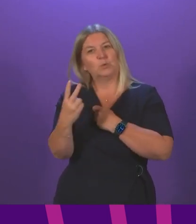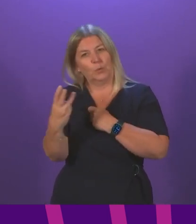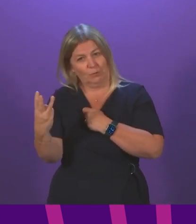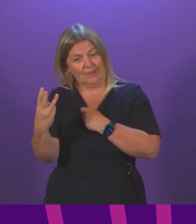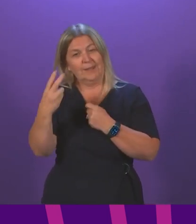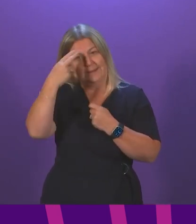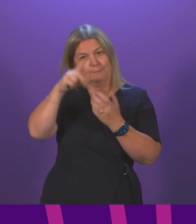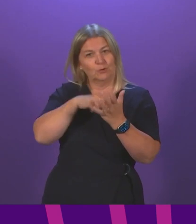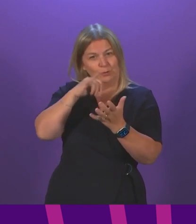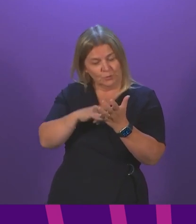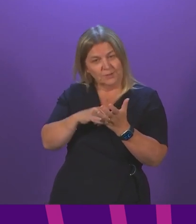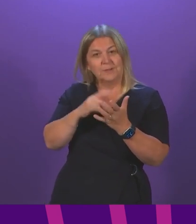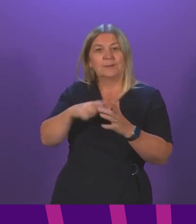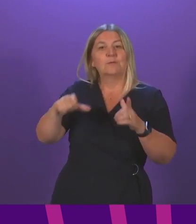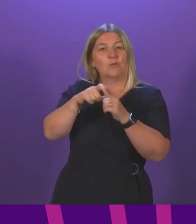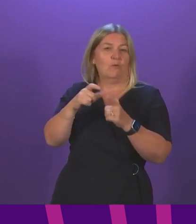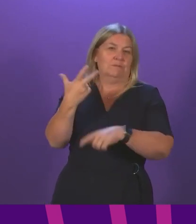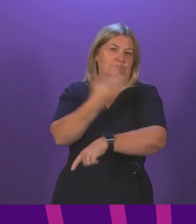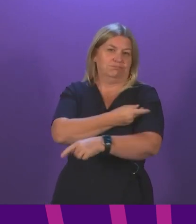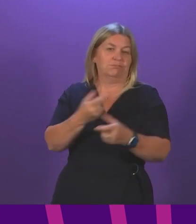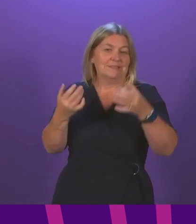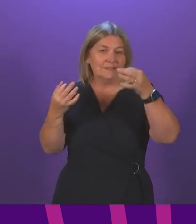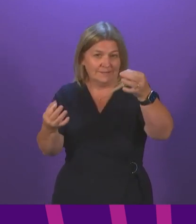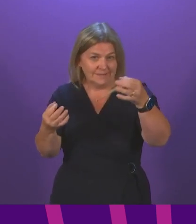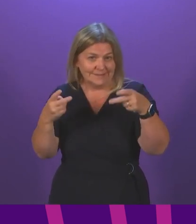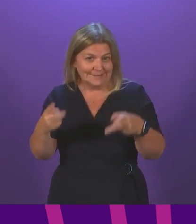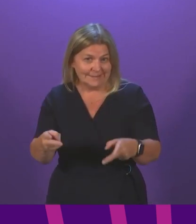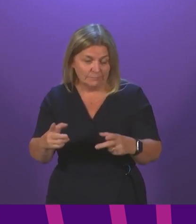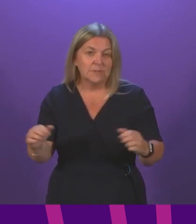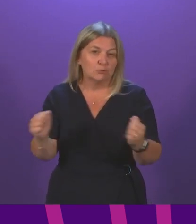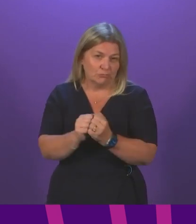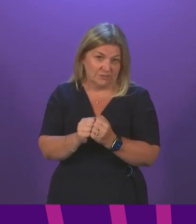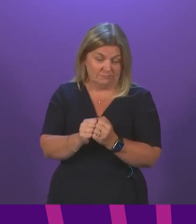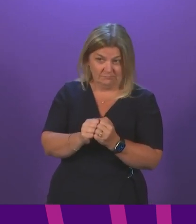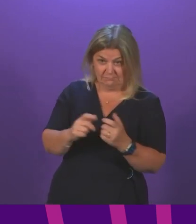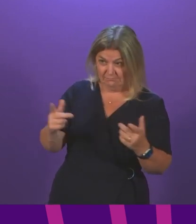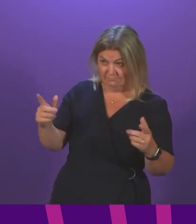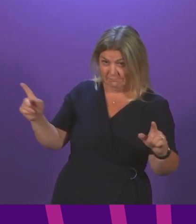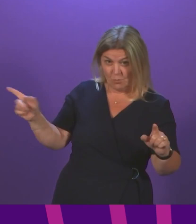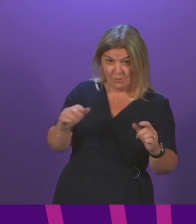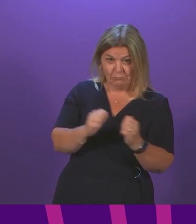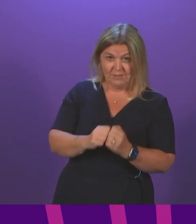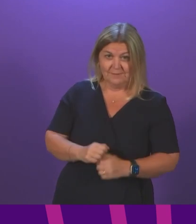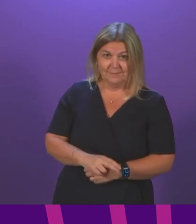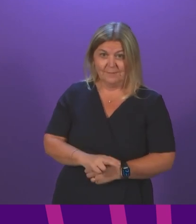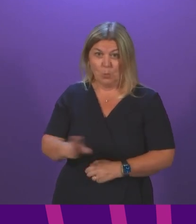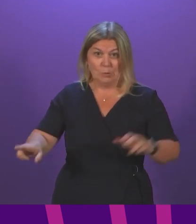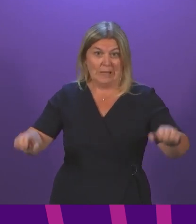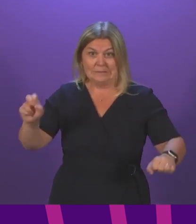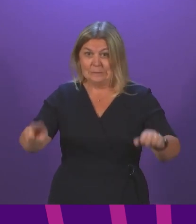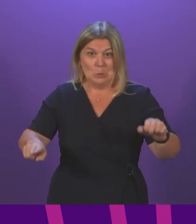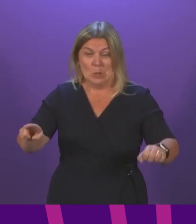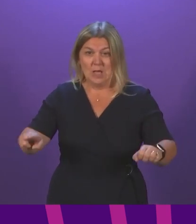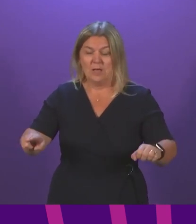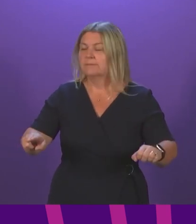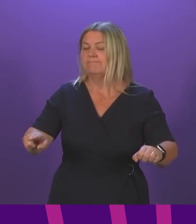of John Swinney on COVID vaccine certification scheme, be agreed. Are we all agreed? No. The Parliament